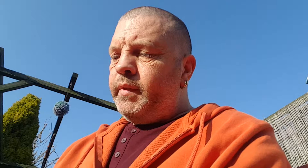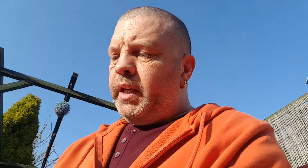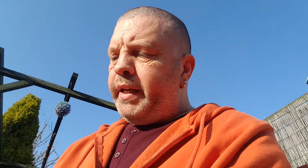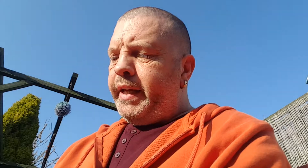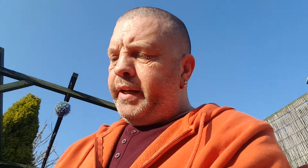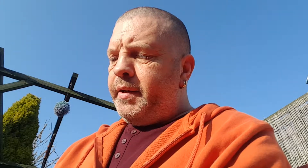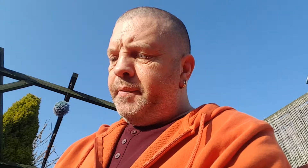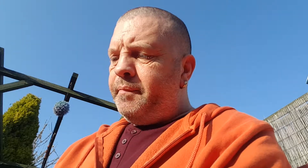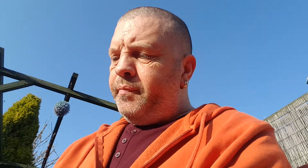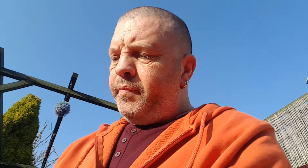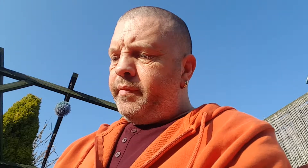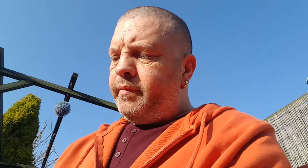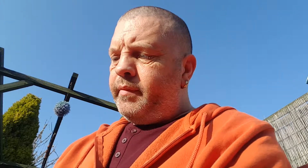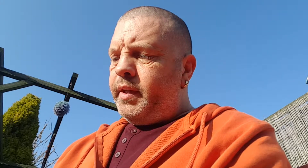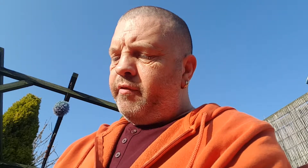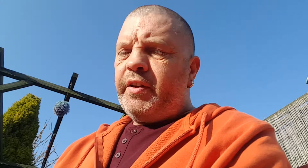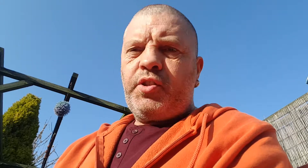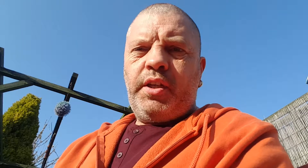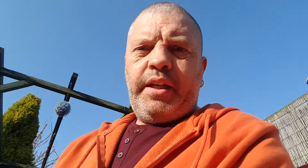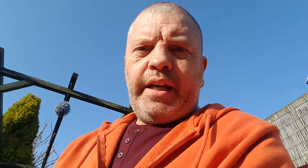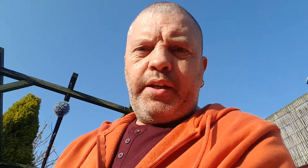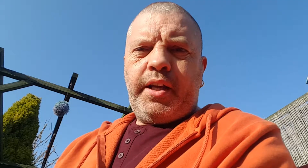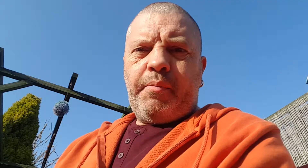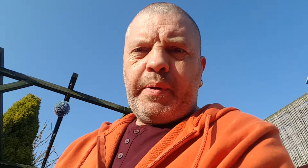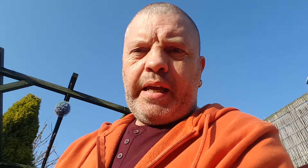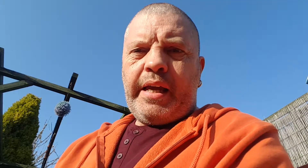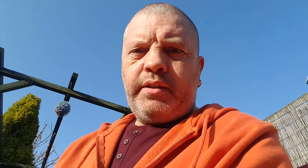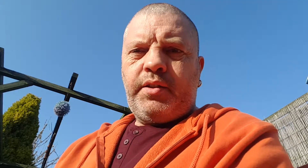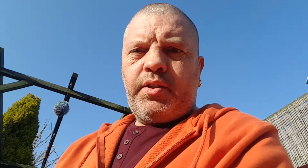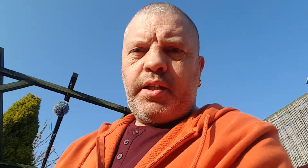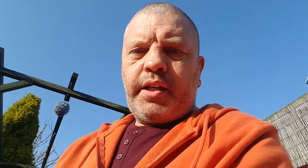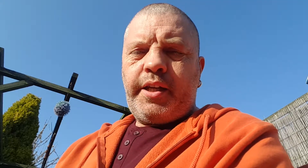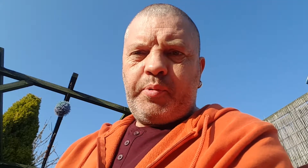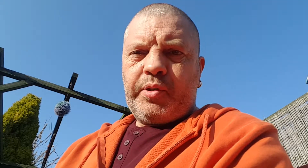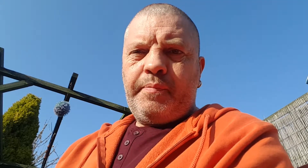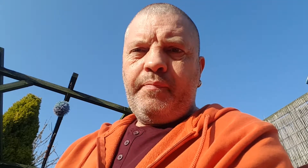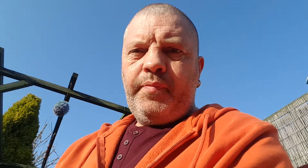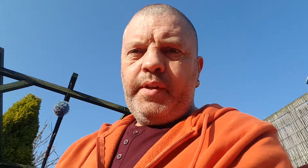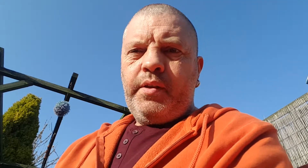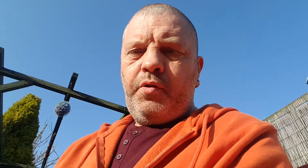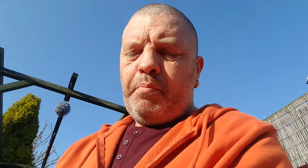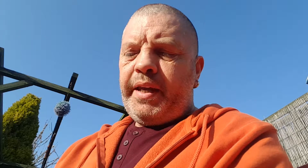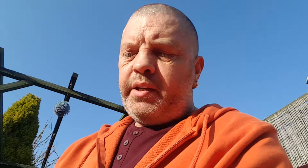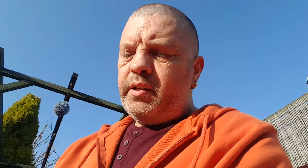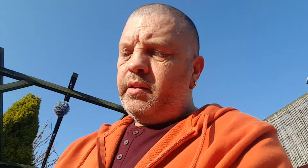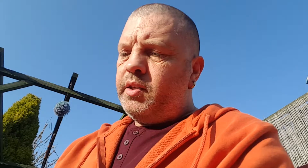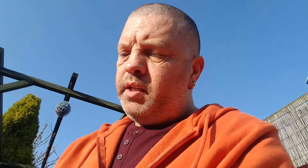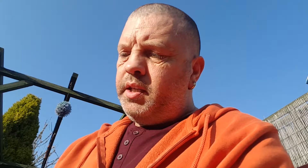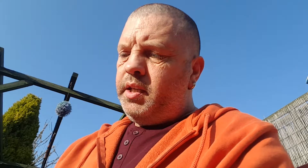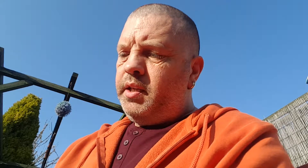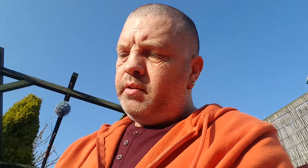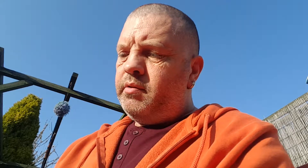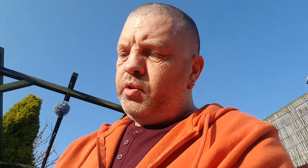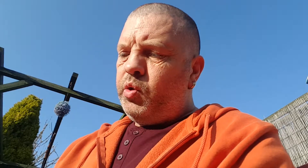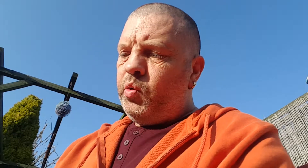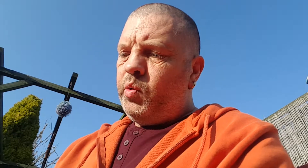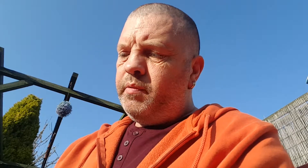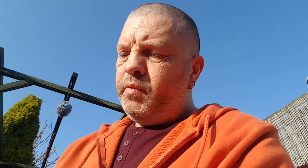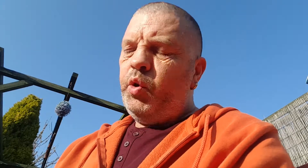and then eventually it ended up at Gibson, who make the